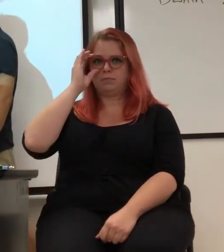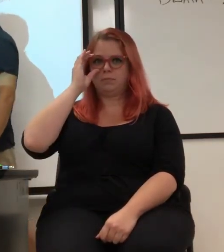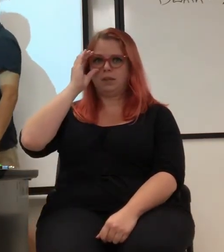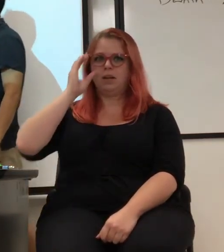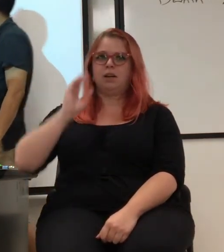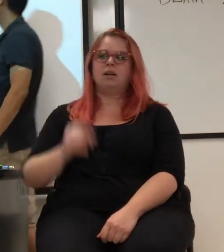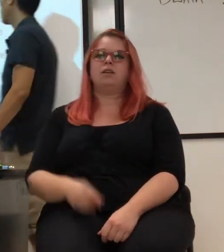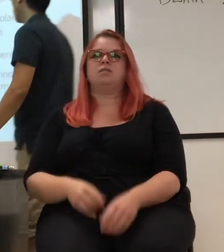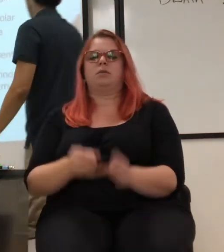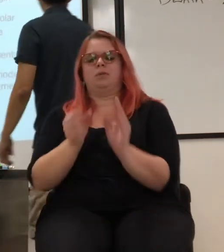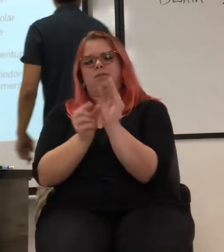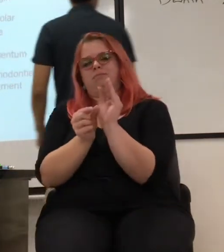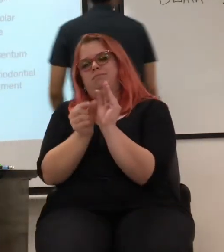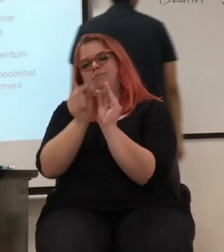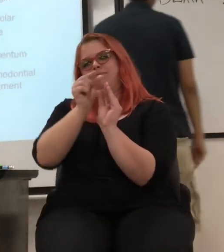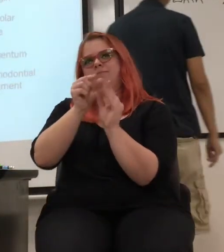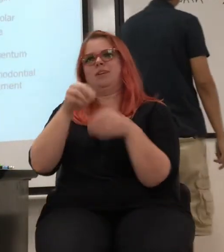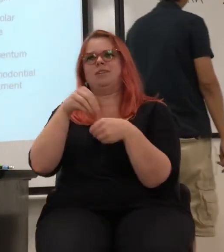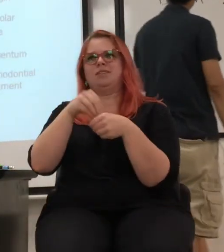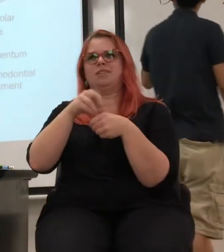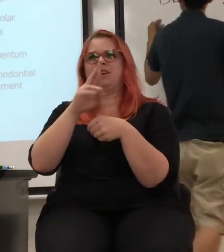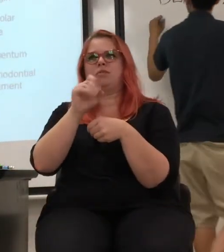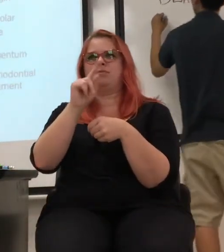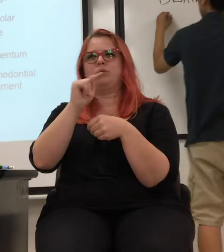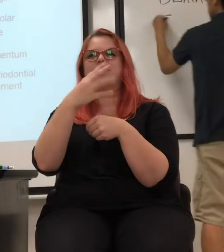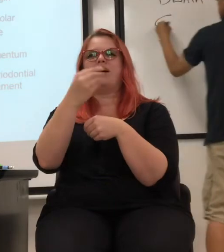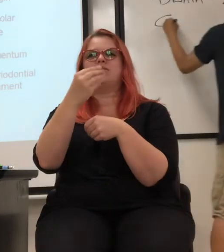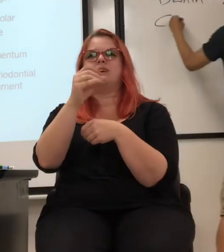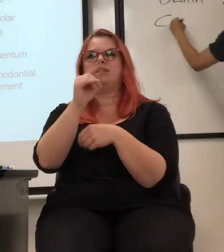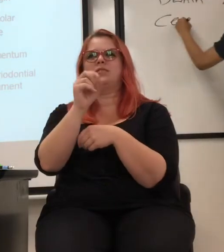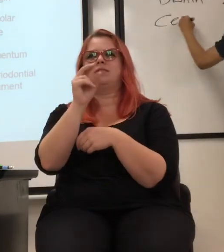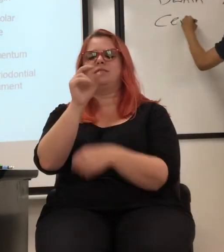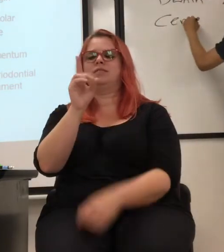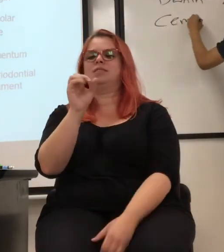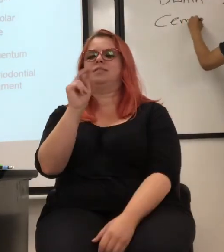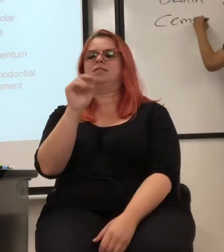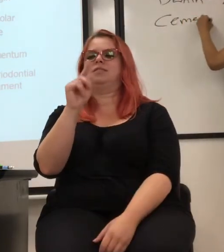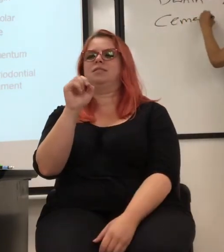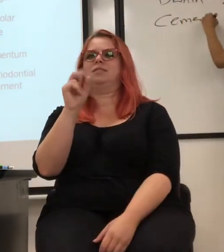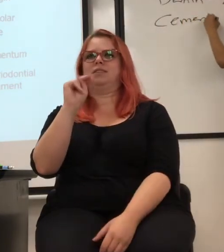in the root, outside the dentin.